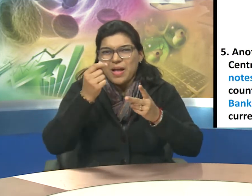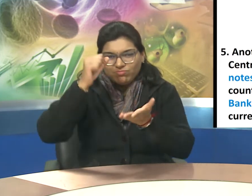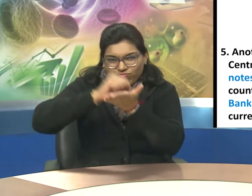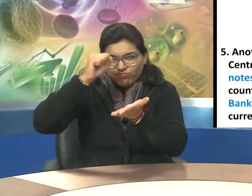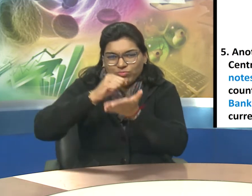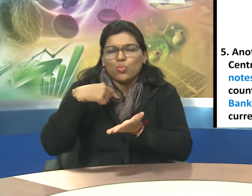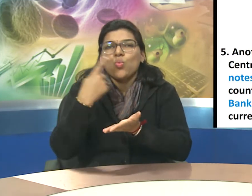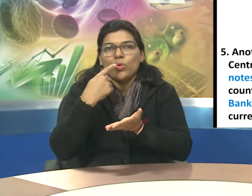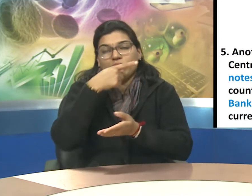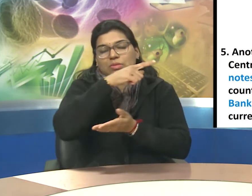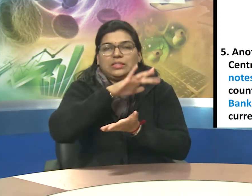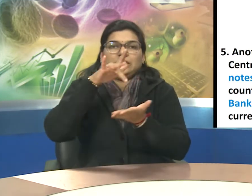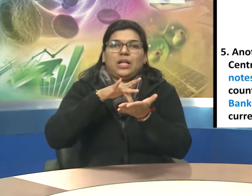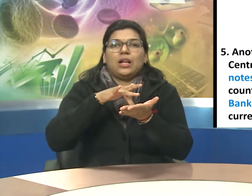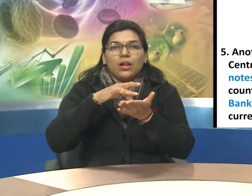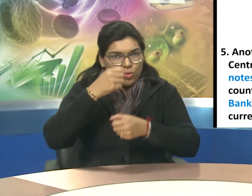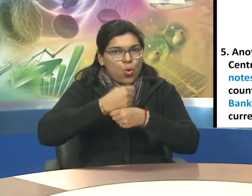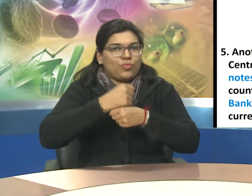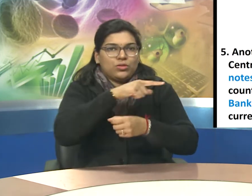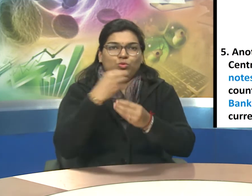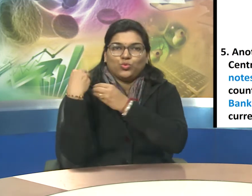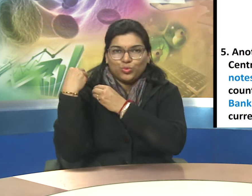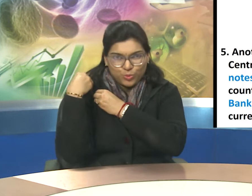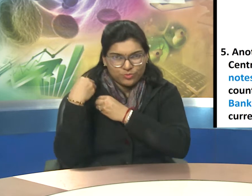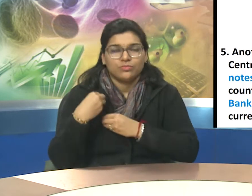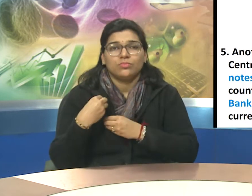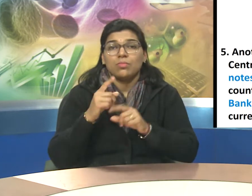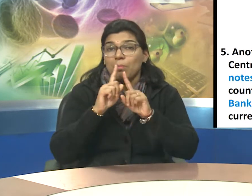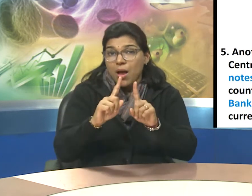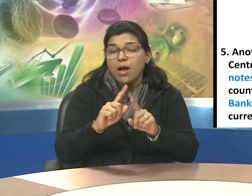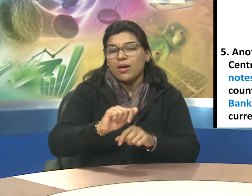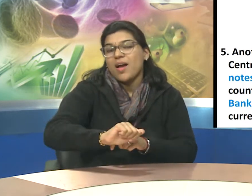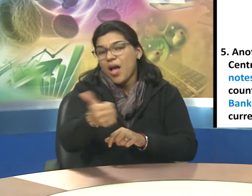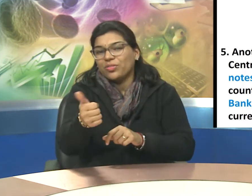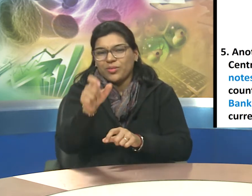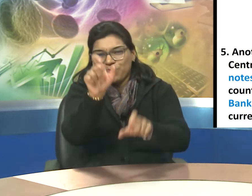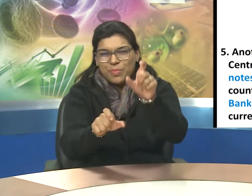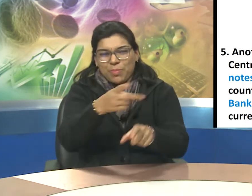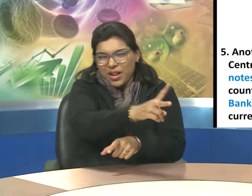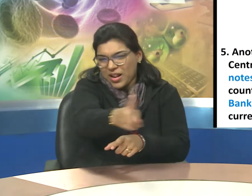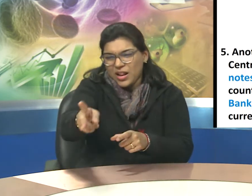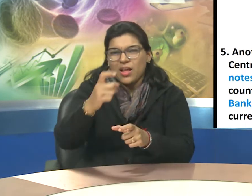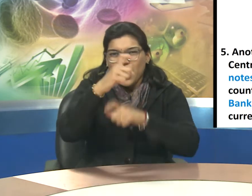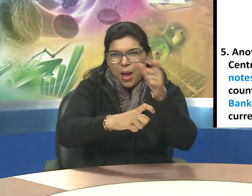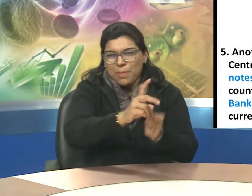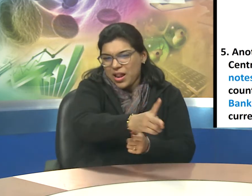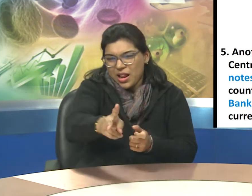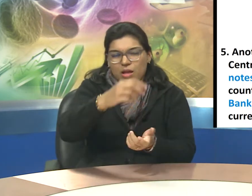explains these are some more important functions of the central bank, and it is the issuance